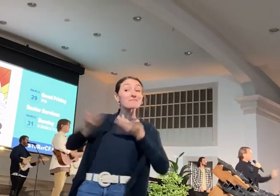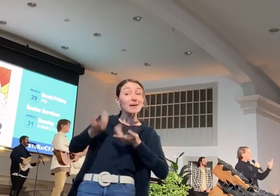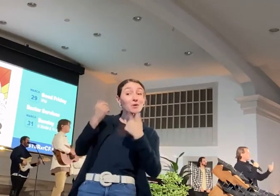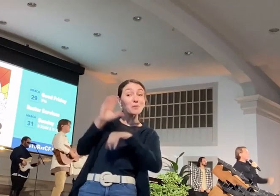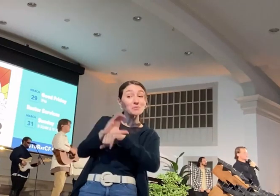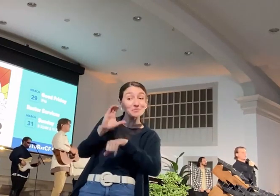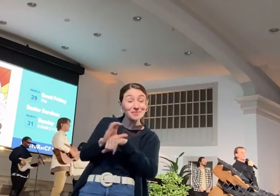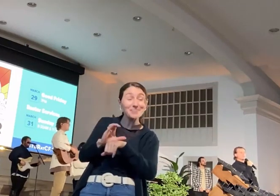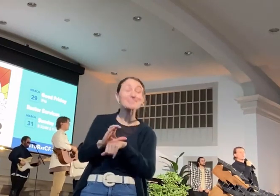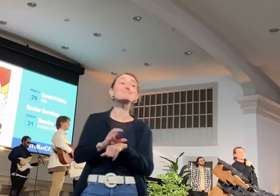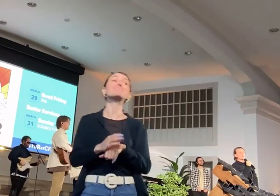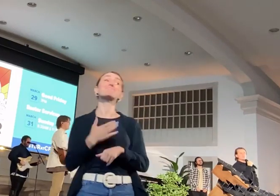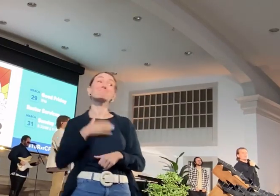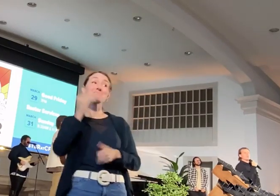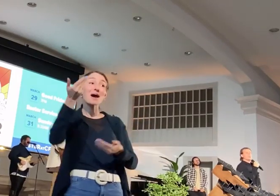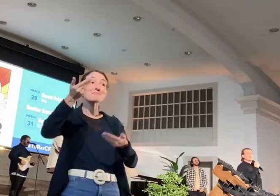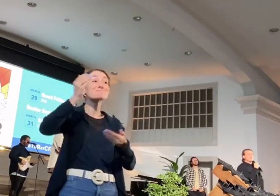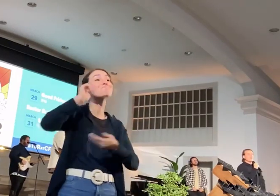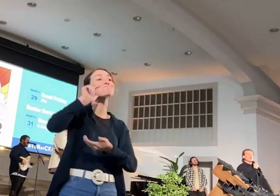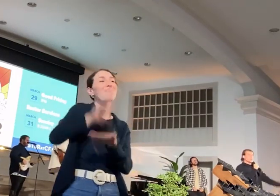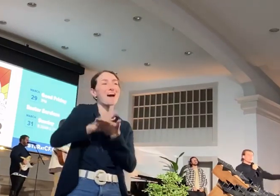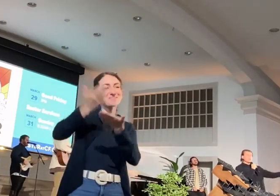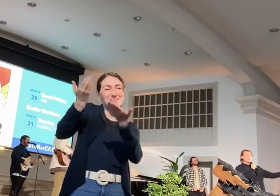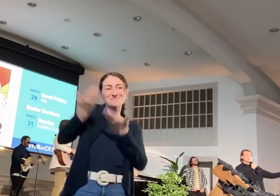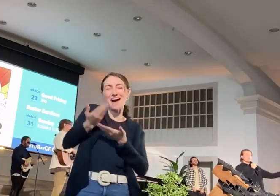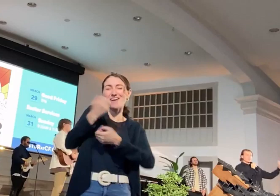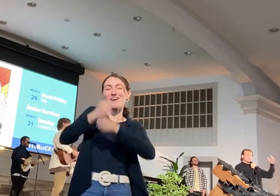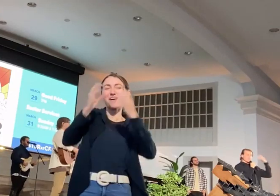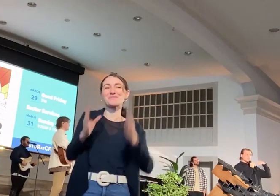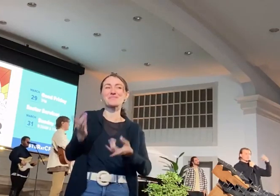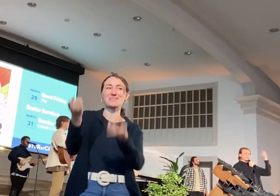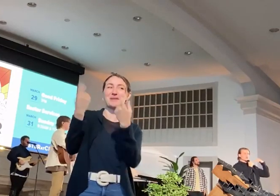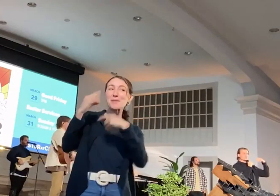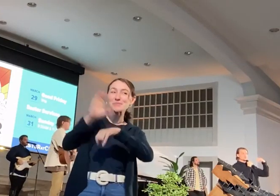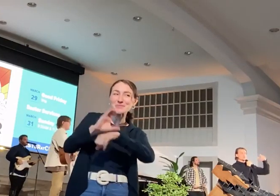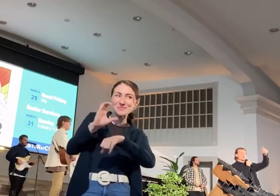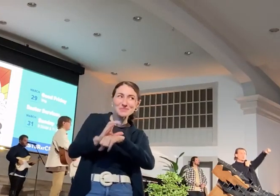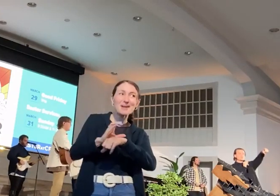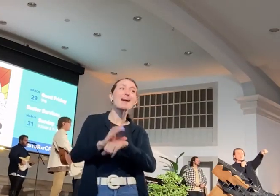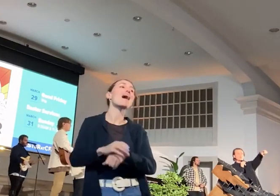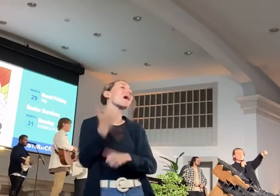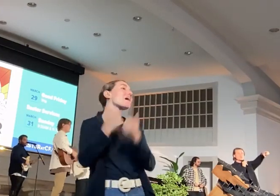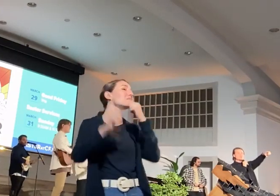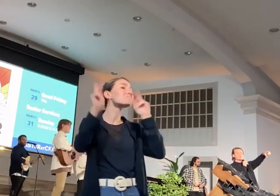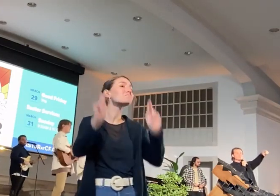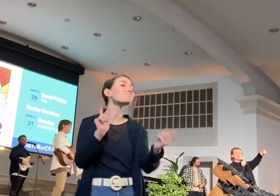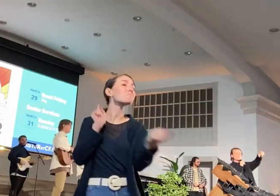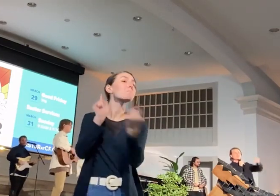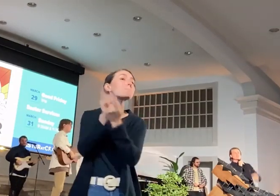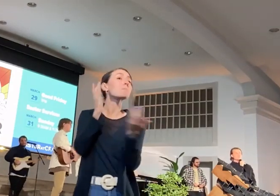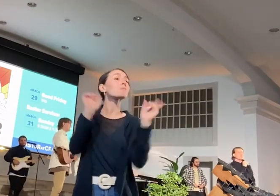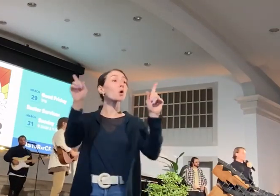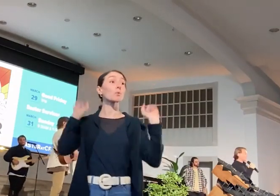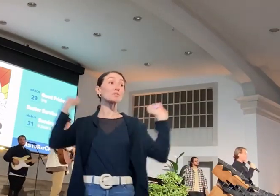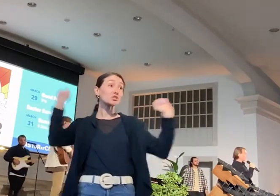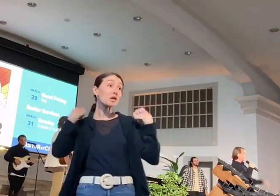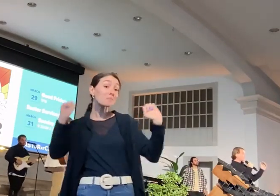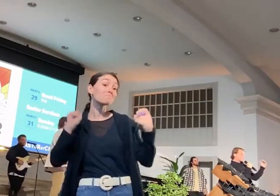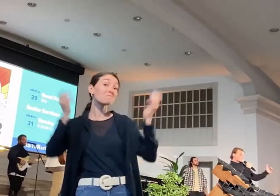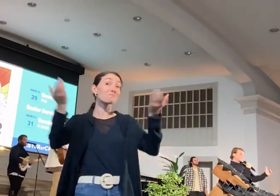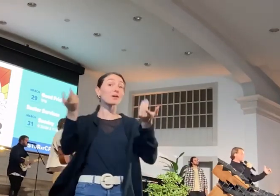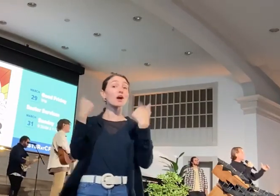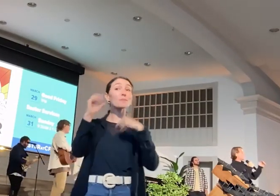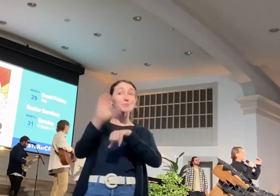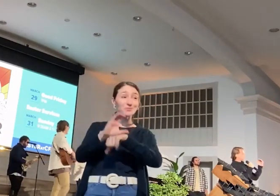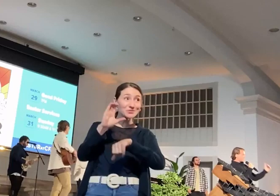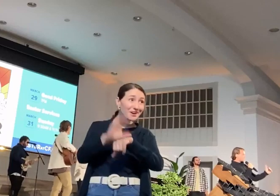can go cheat one time this week and invite your barista, all right? Maybe you're at the gym. You have your things in the person. George, you got some people at your gym. You need an invitation to church. I know people